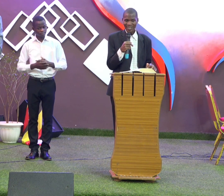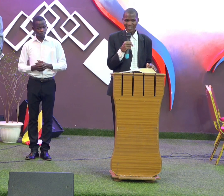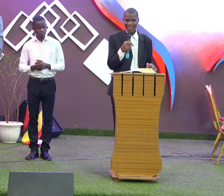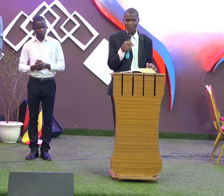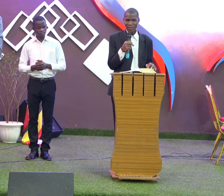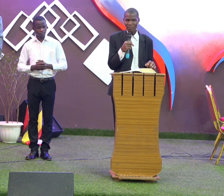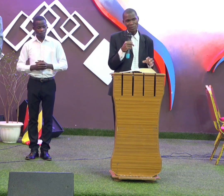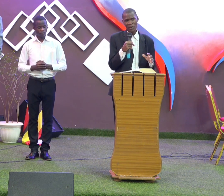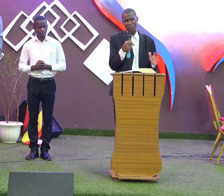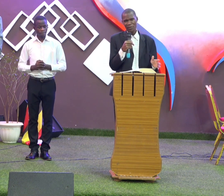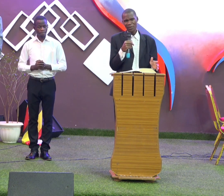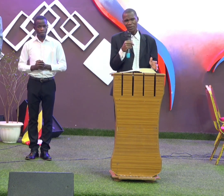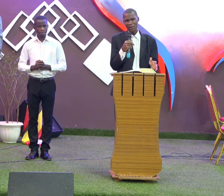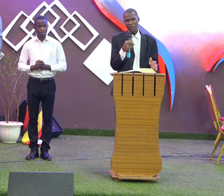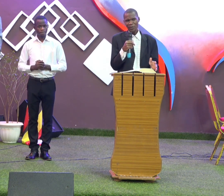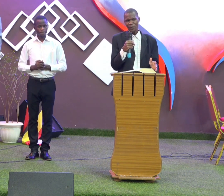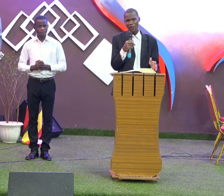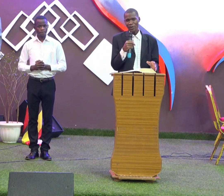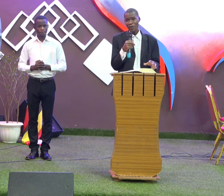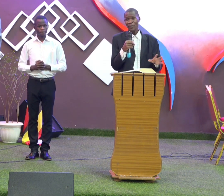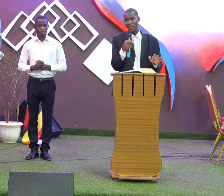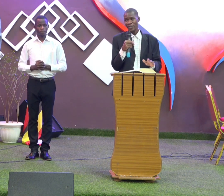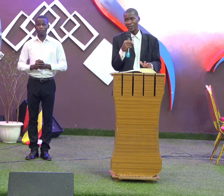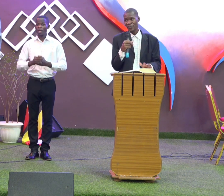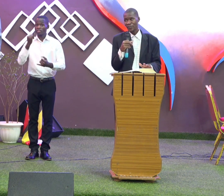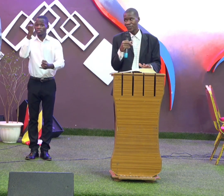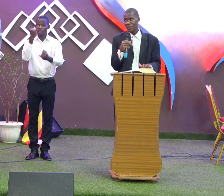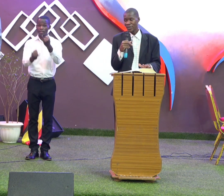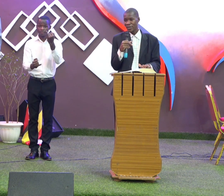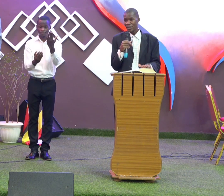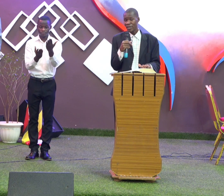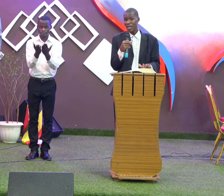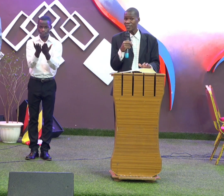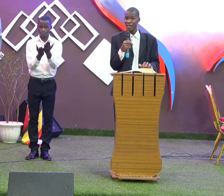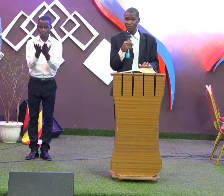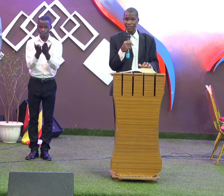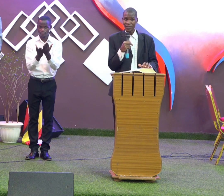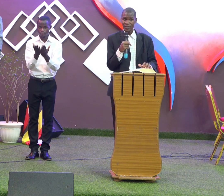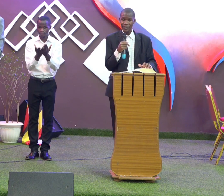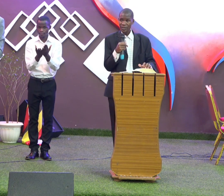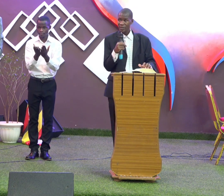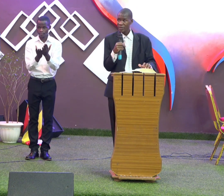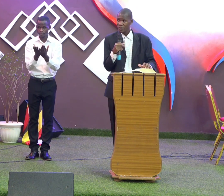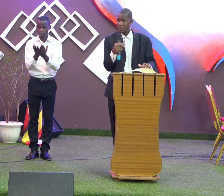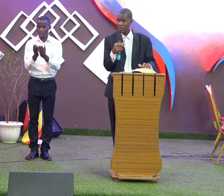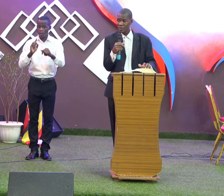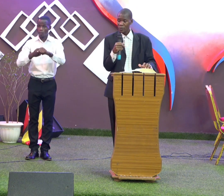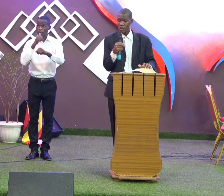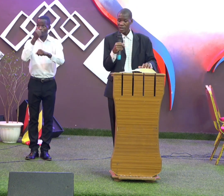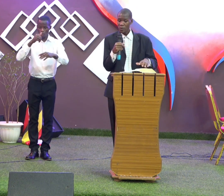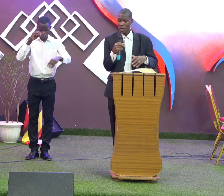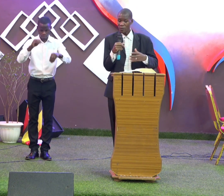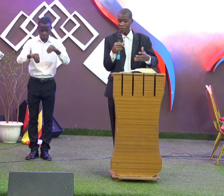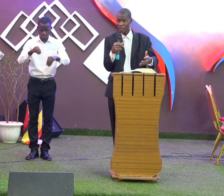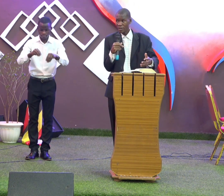done something memorable service yasembayo in the last service baba waayo bwe bati